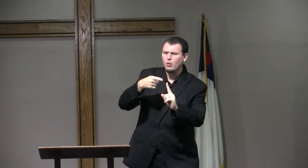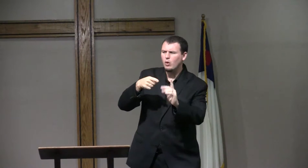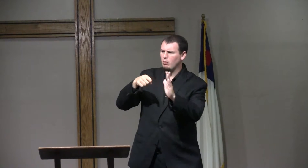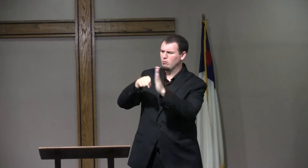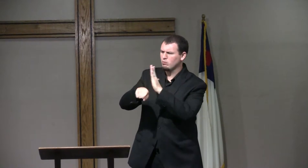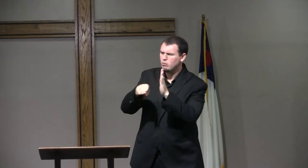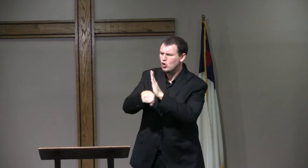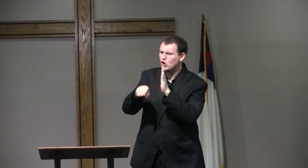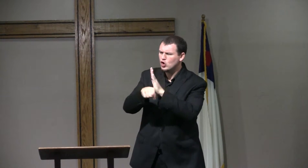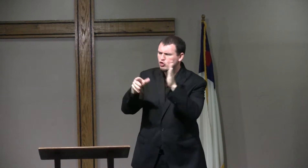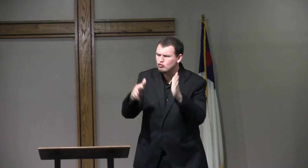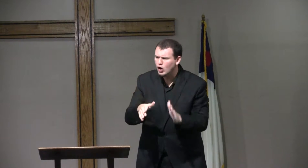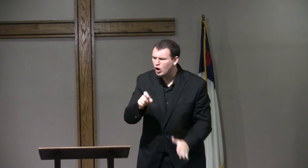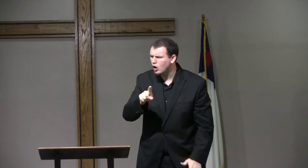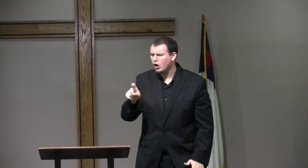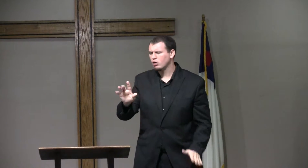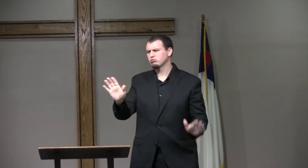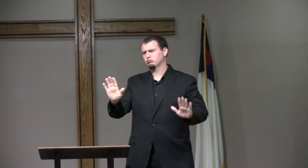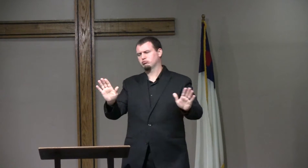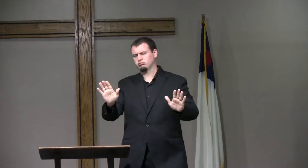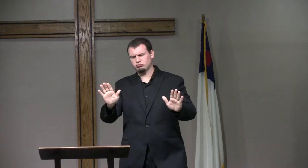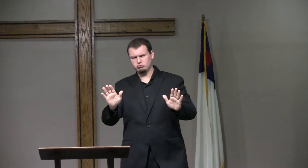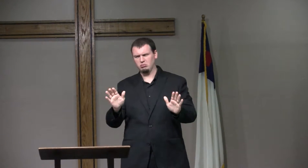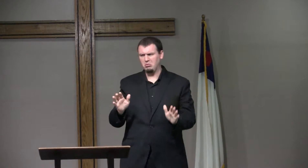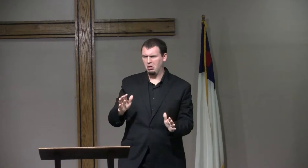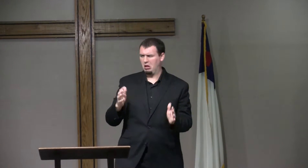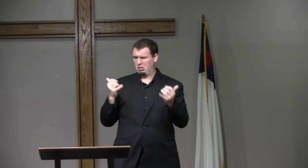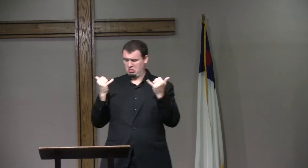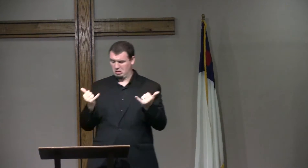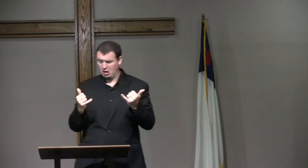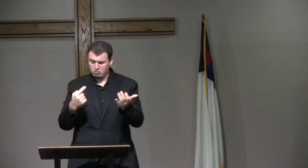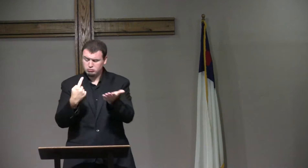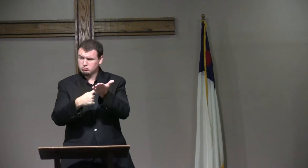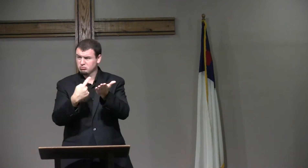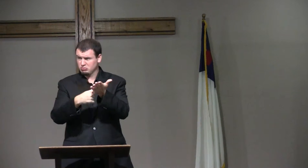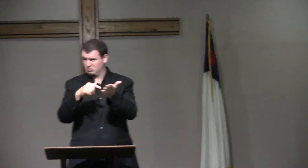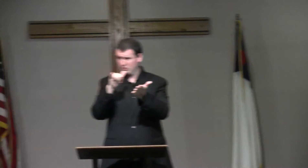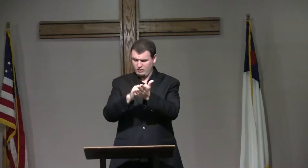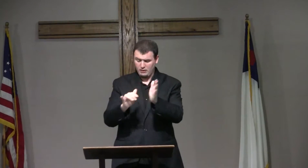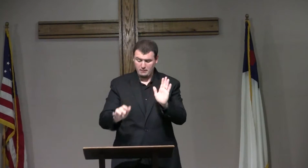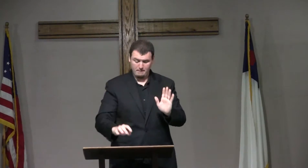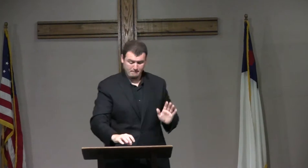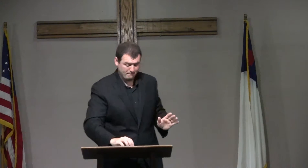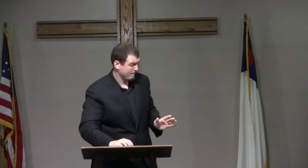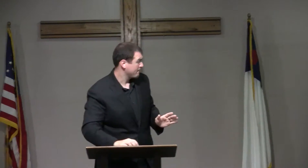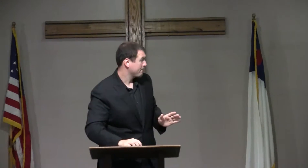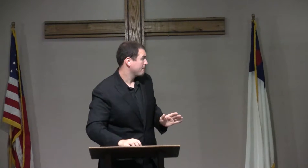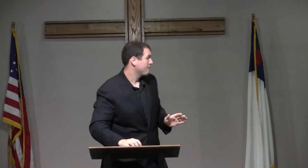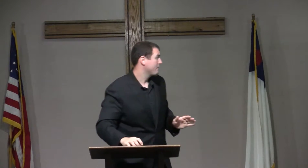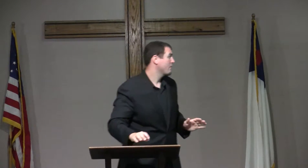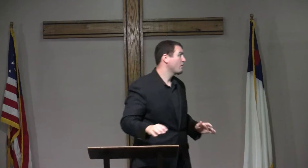Who have you murdered? Well, the point is, that's not the point. We're going to talk more about